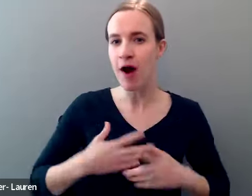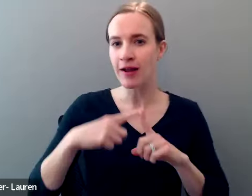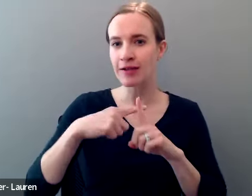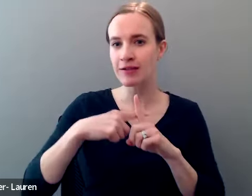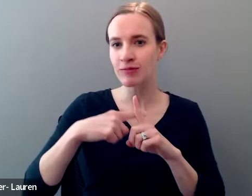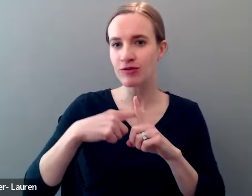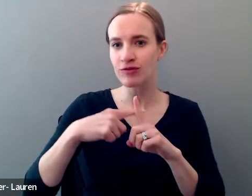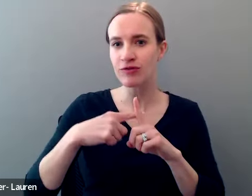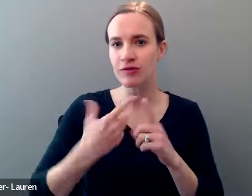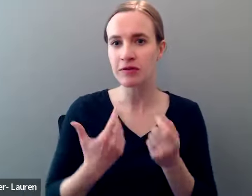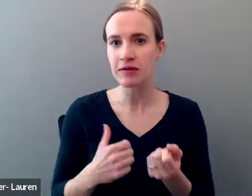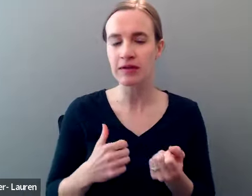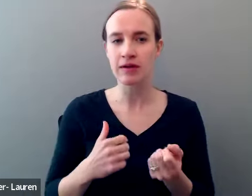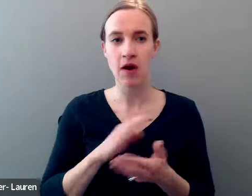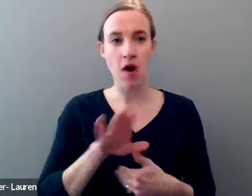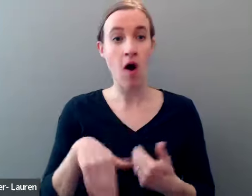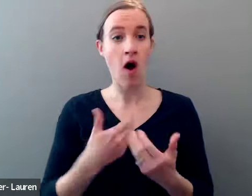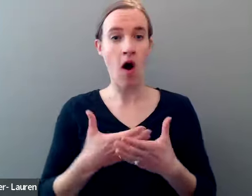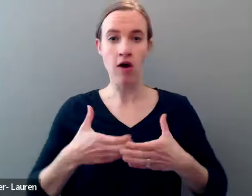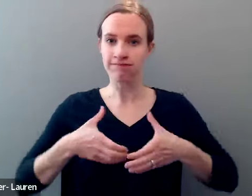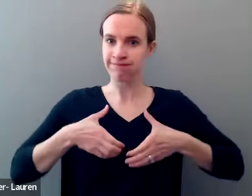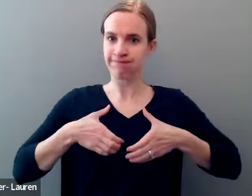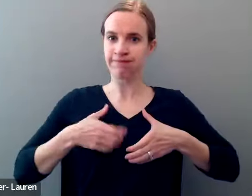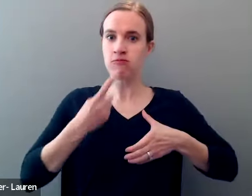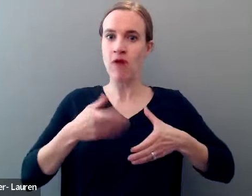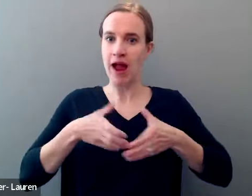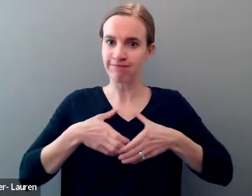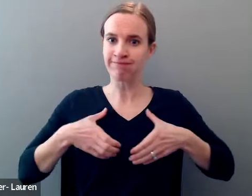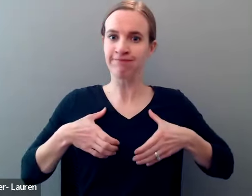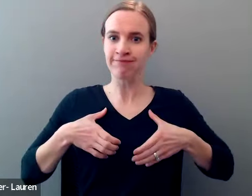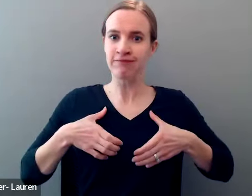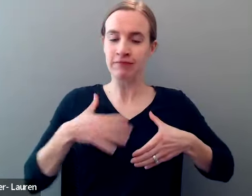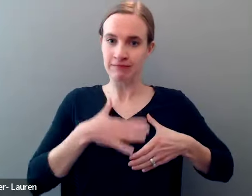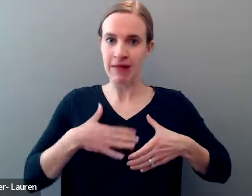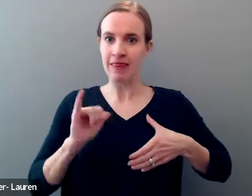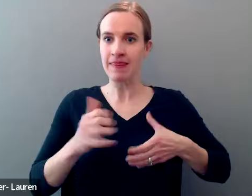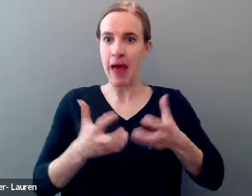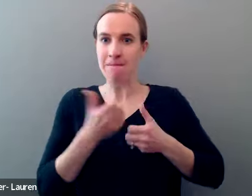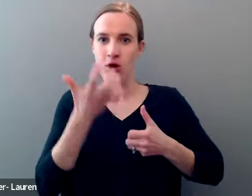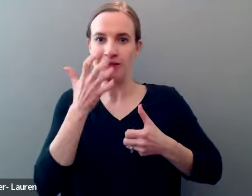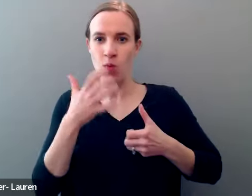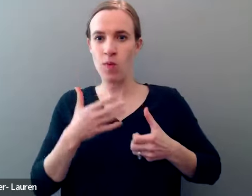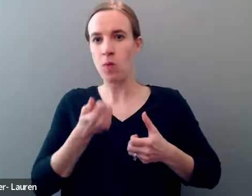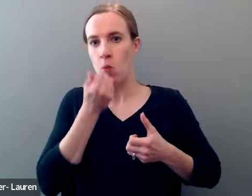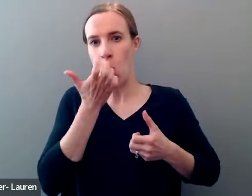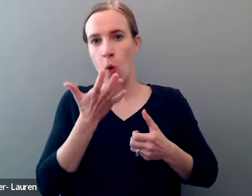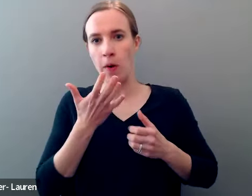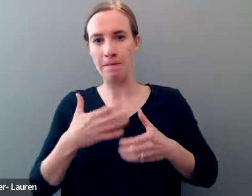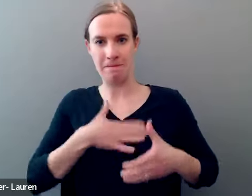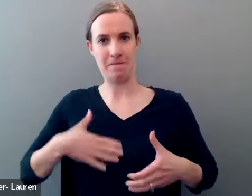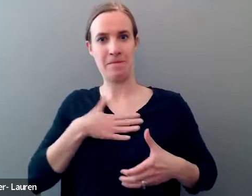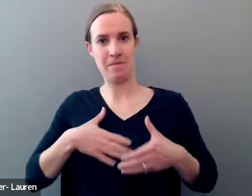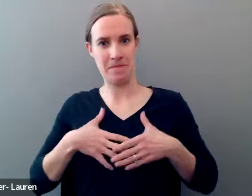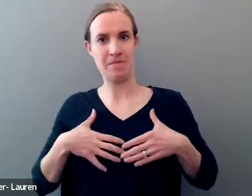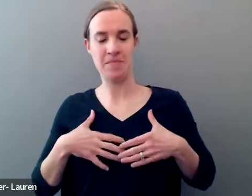all the common area is the chest. And so gosh, sometimes, we